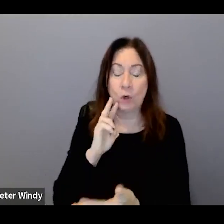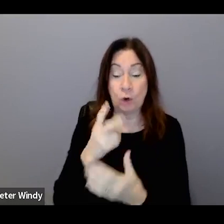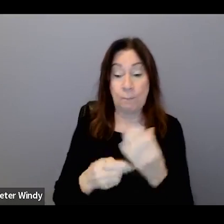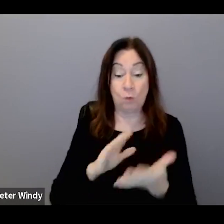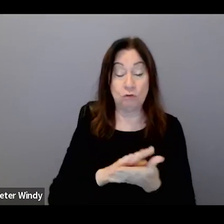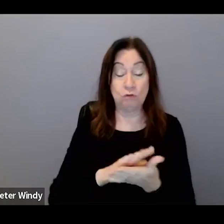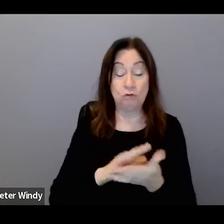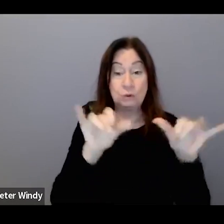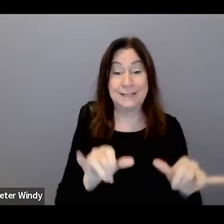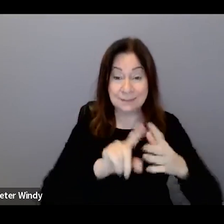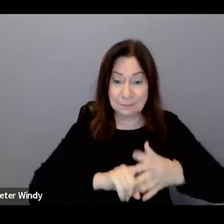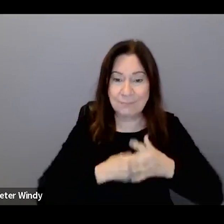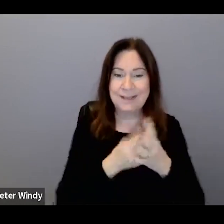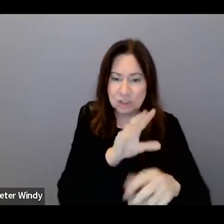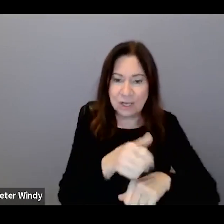systems have initiated these